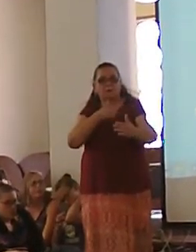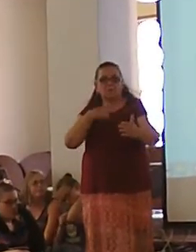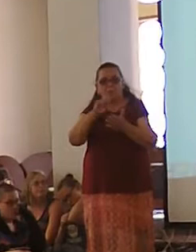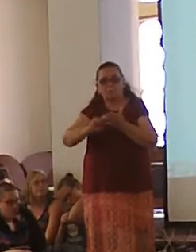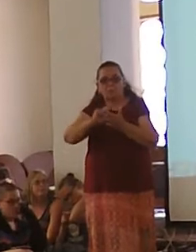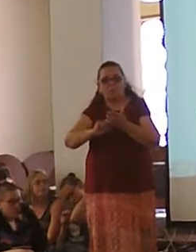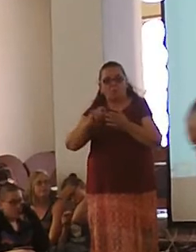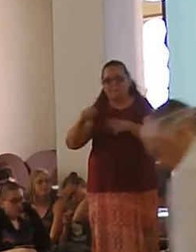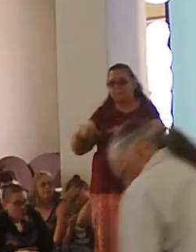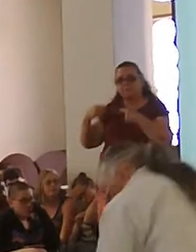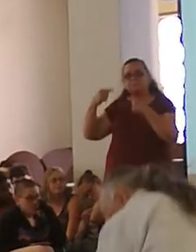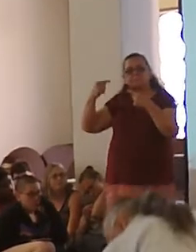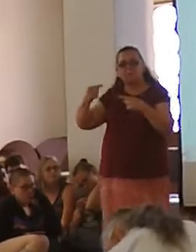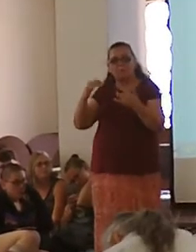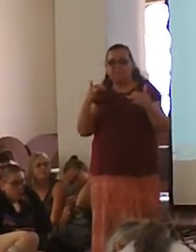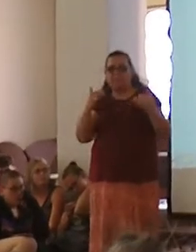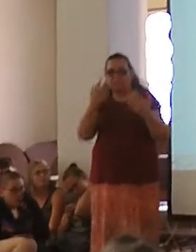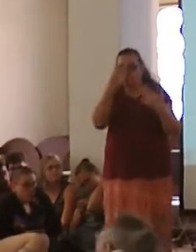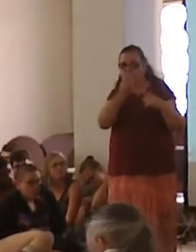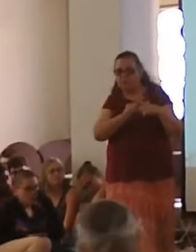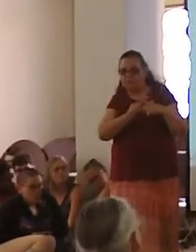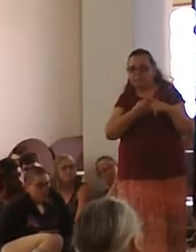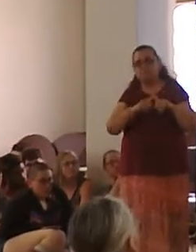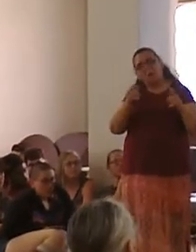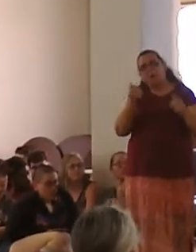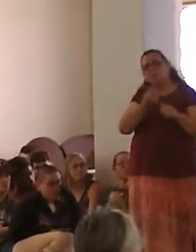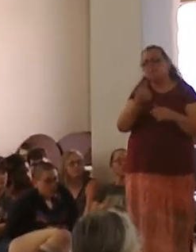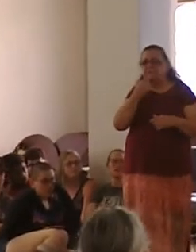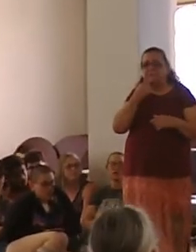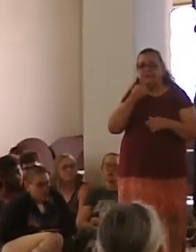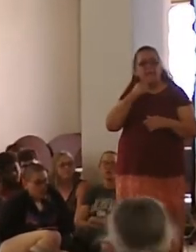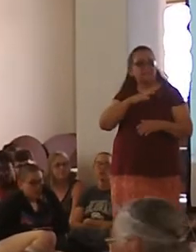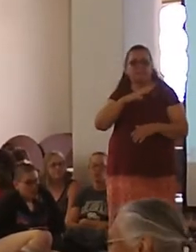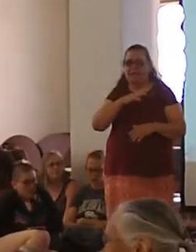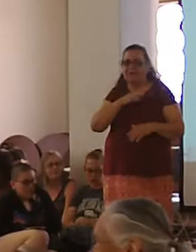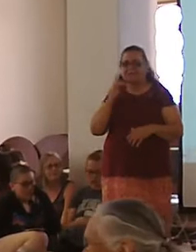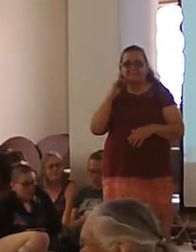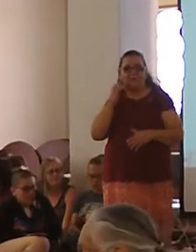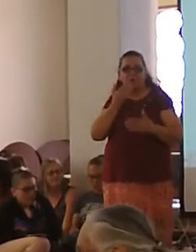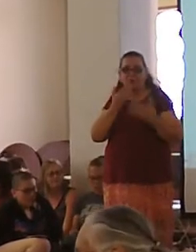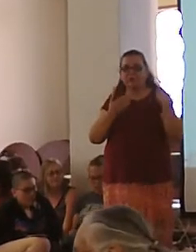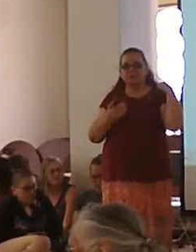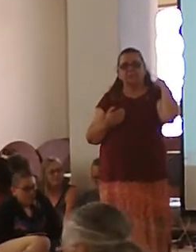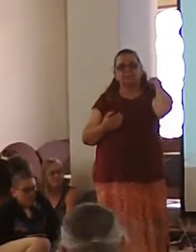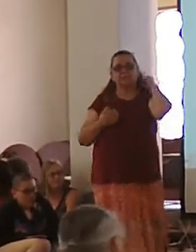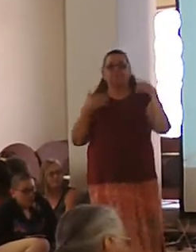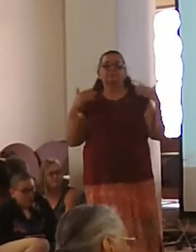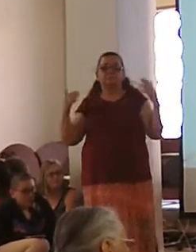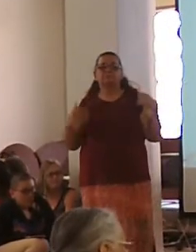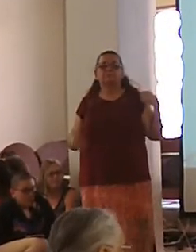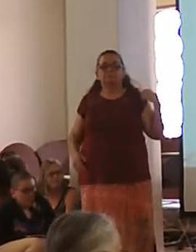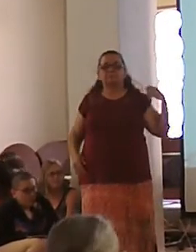I've only been playing guitar for about 2 months, but everybody says it sounds good. You got this. So here it is.